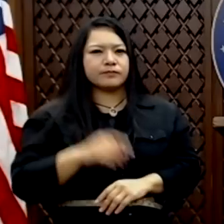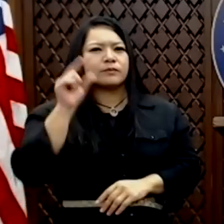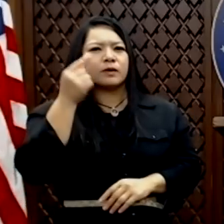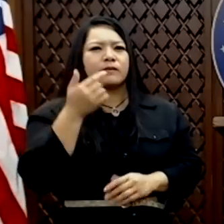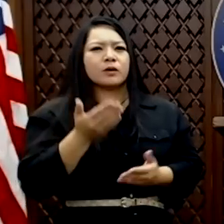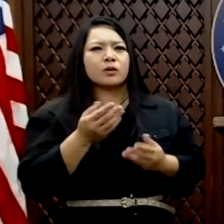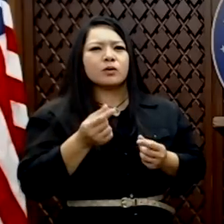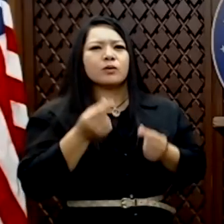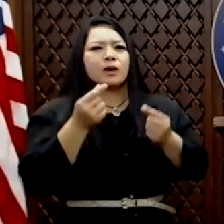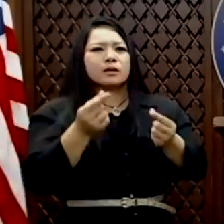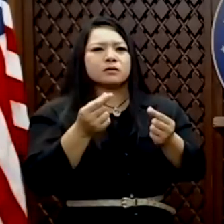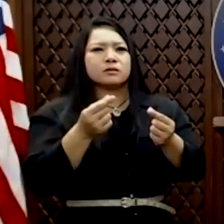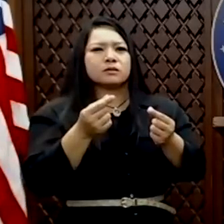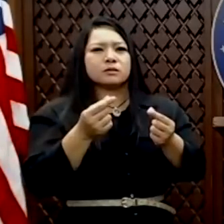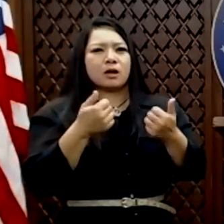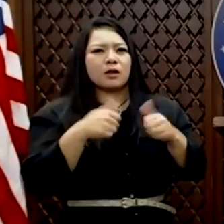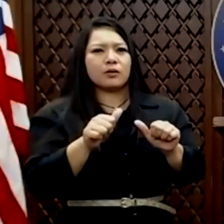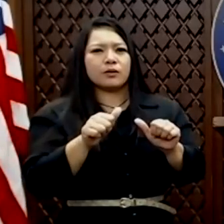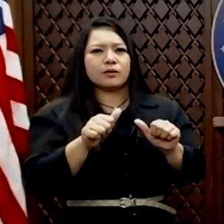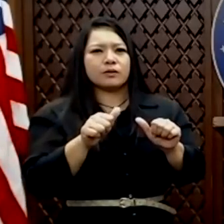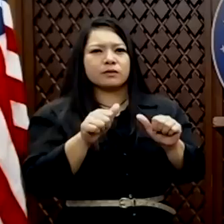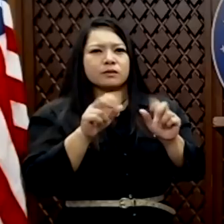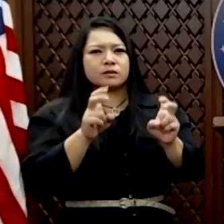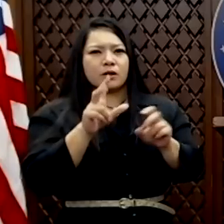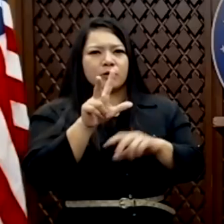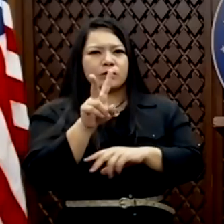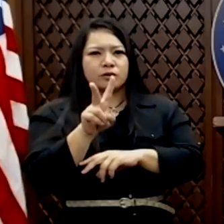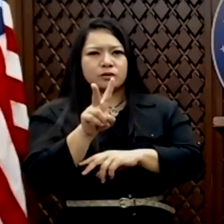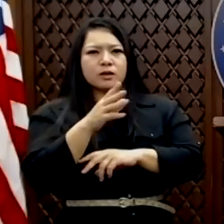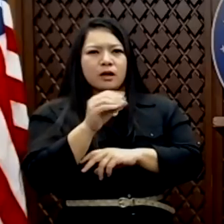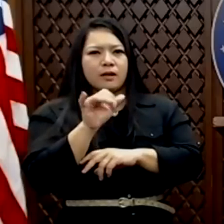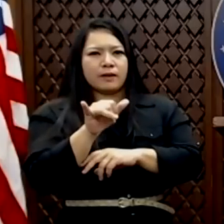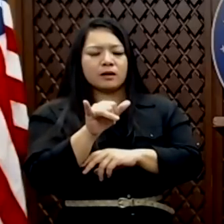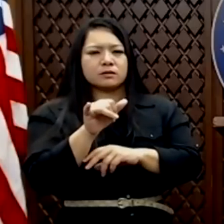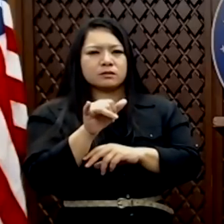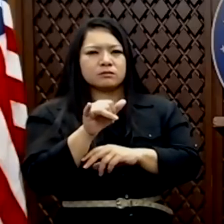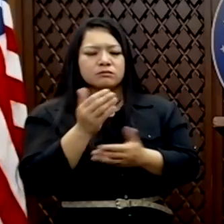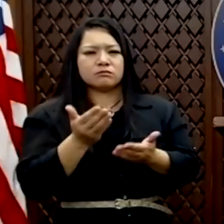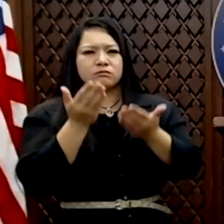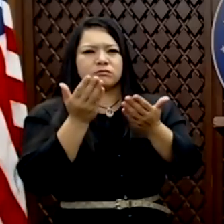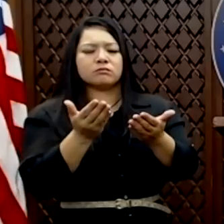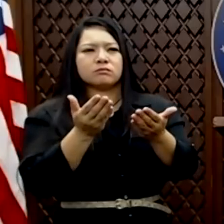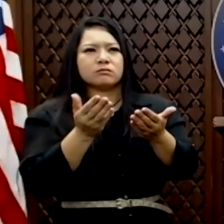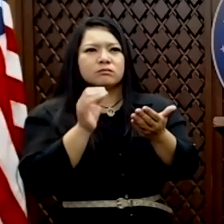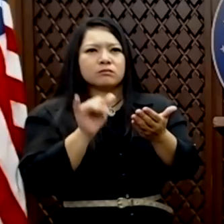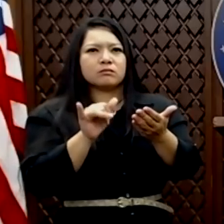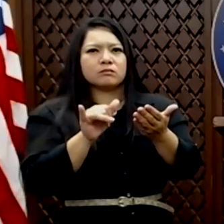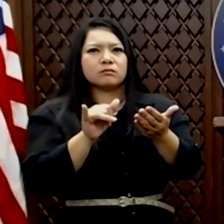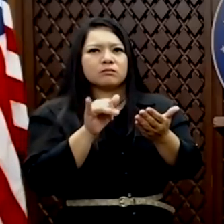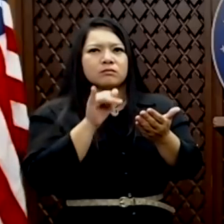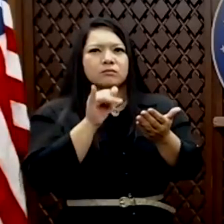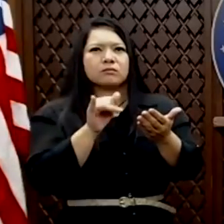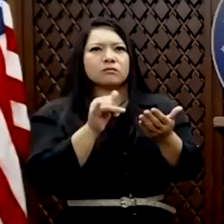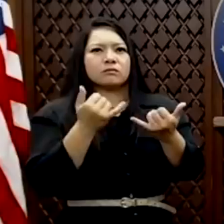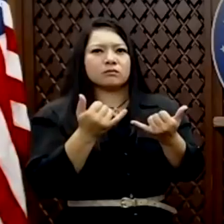authority for Title 32, and that suggests that there is an opportunity